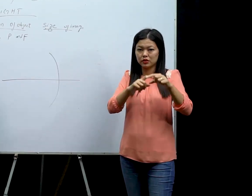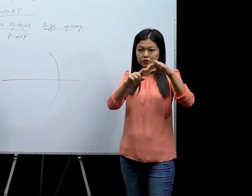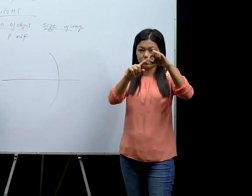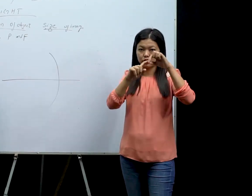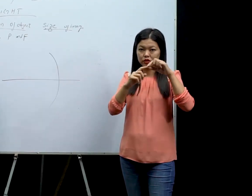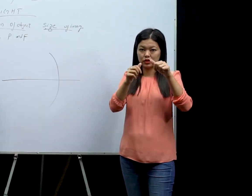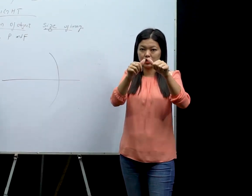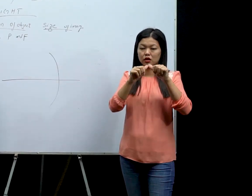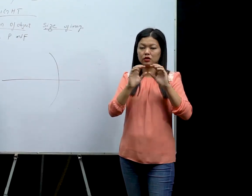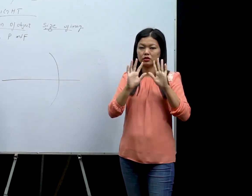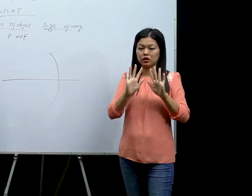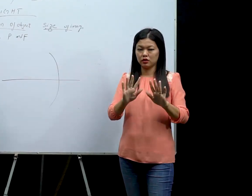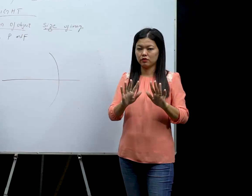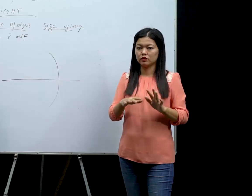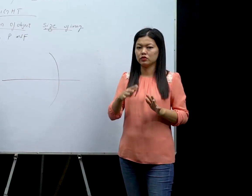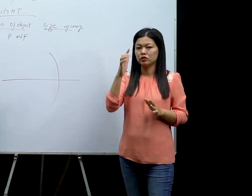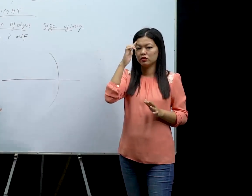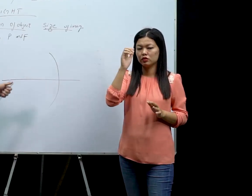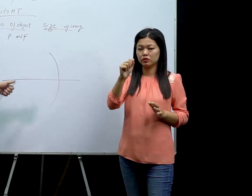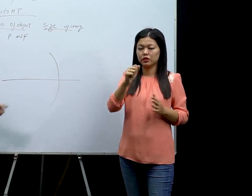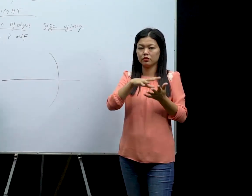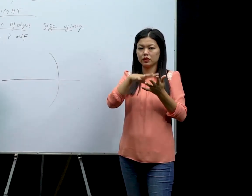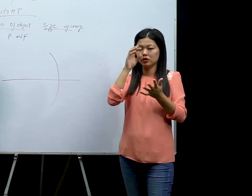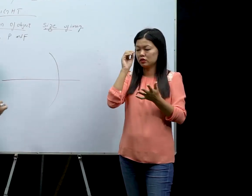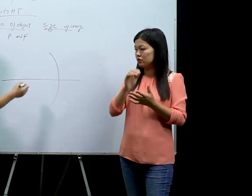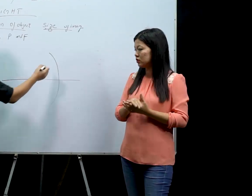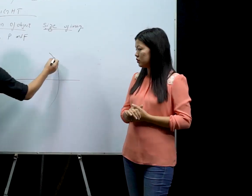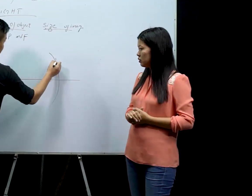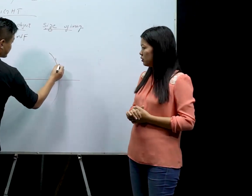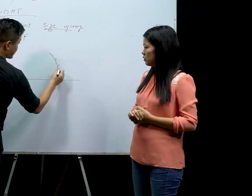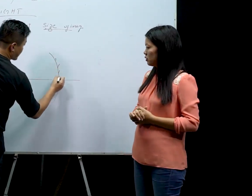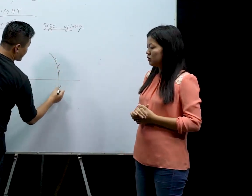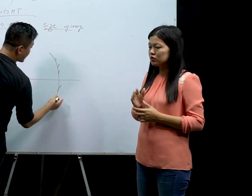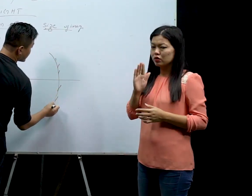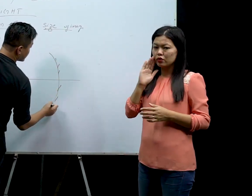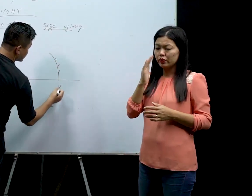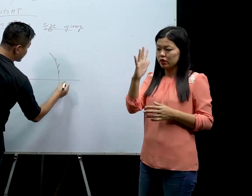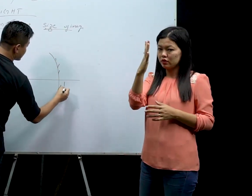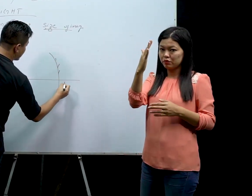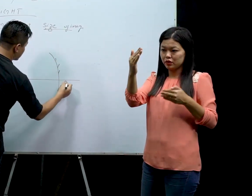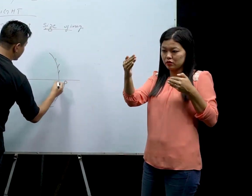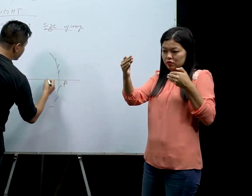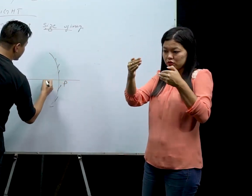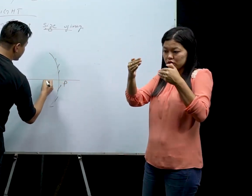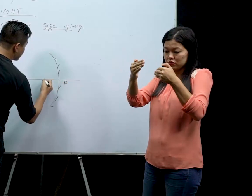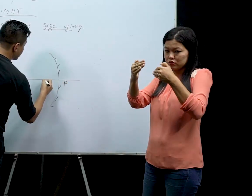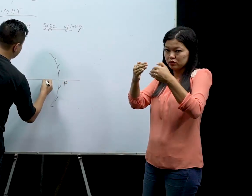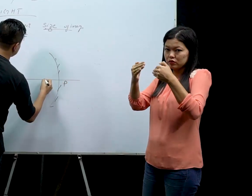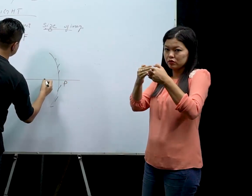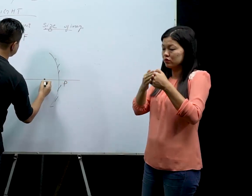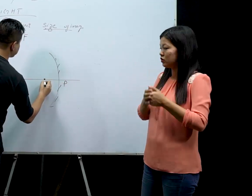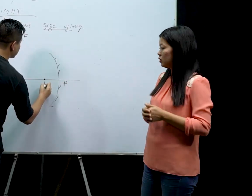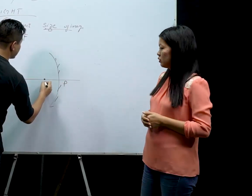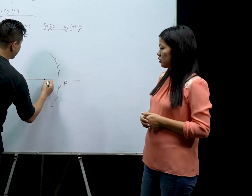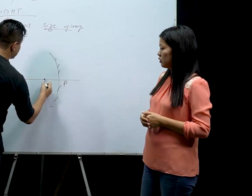That means if we are coming very close to the mirror, so we have the pole here, we